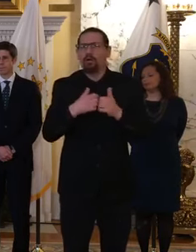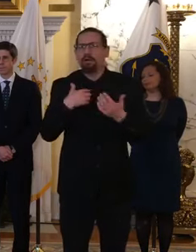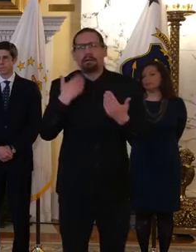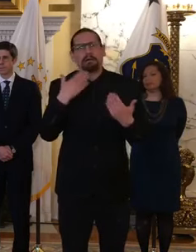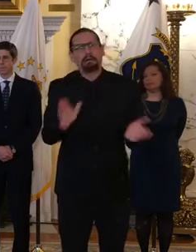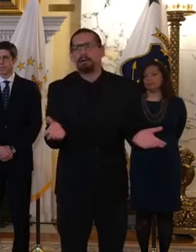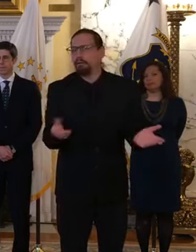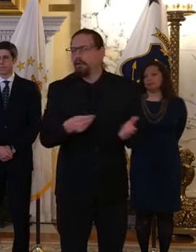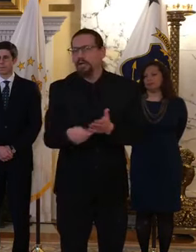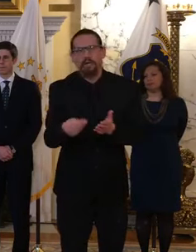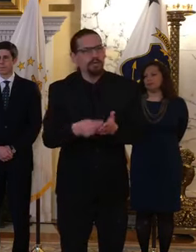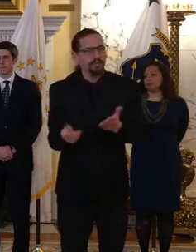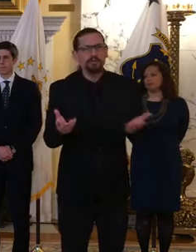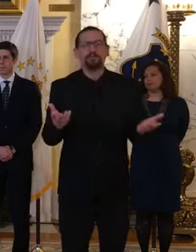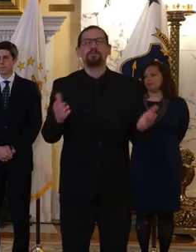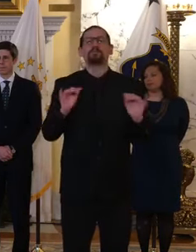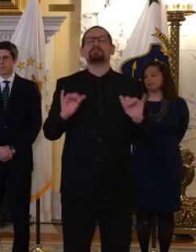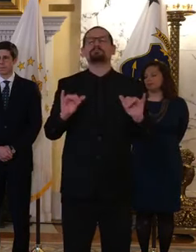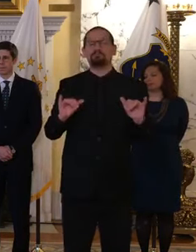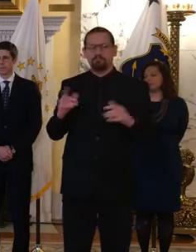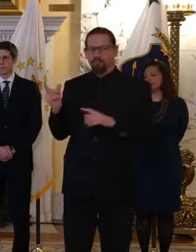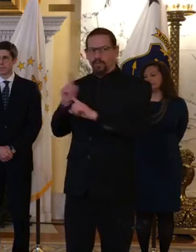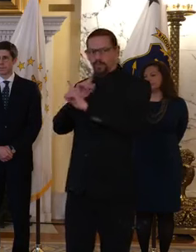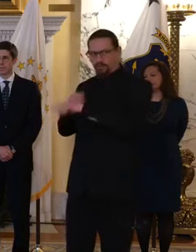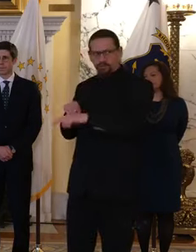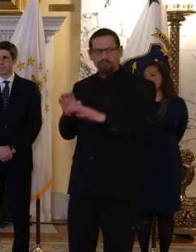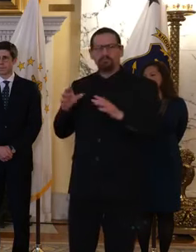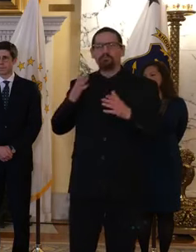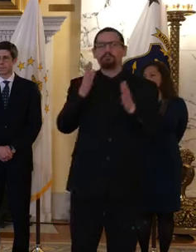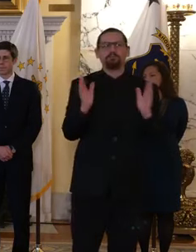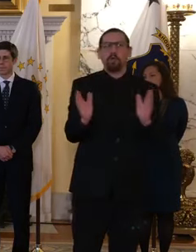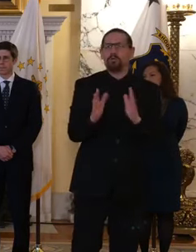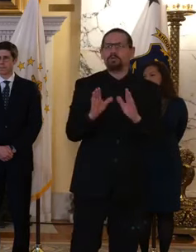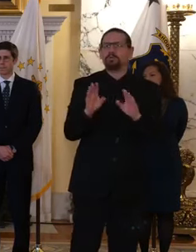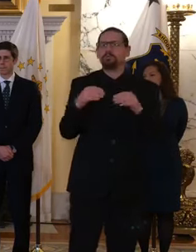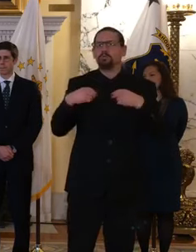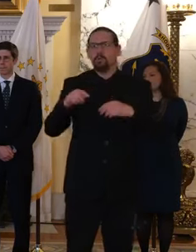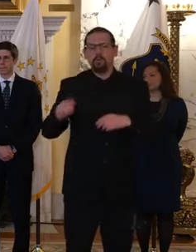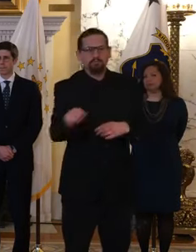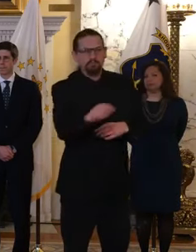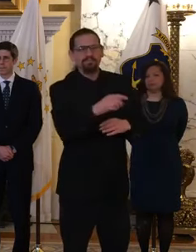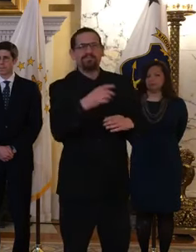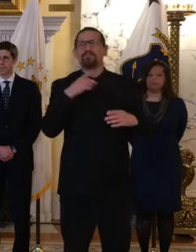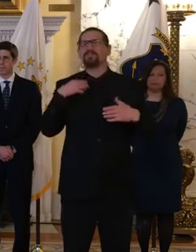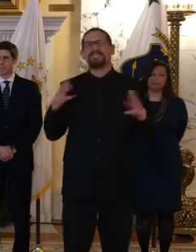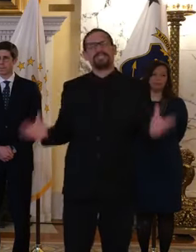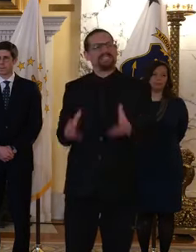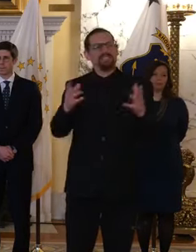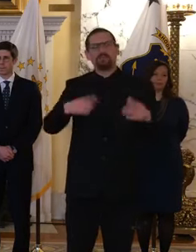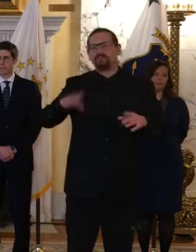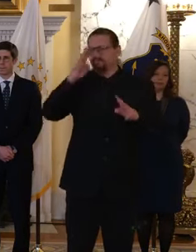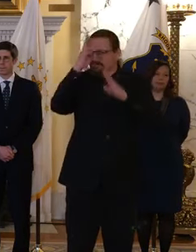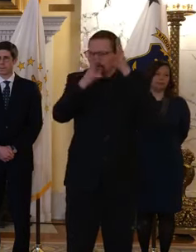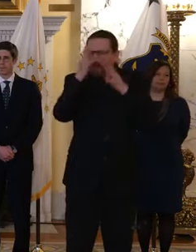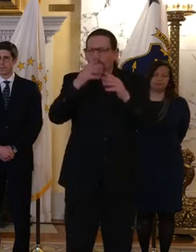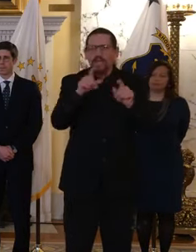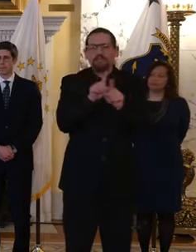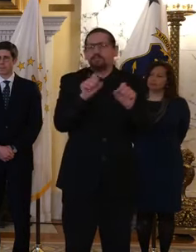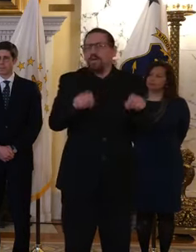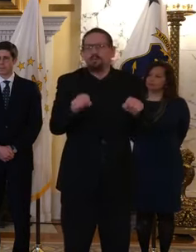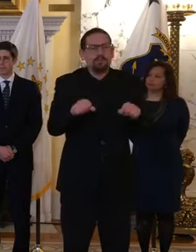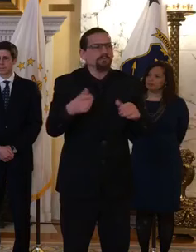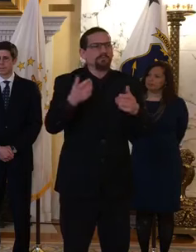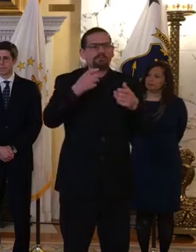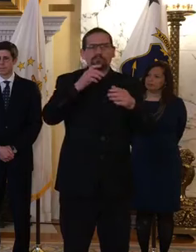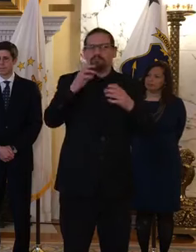are encouraging small shops to be as innovative as possible. I know that some of them have themselves started a delivery service. You